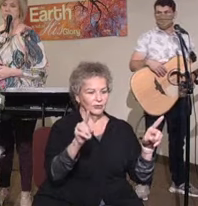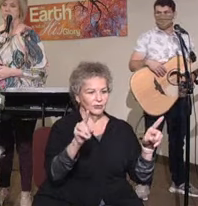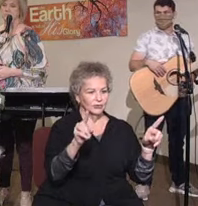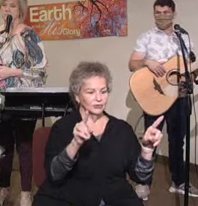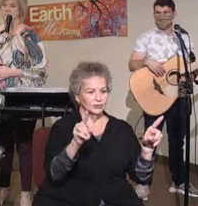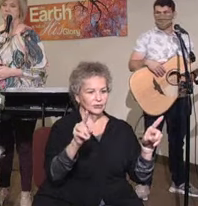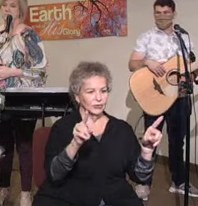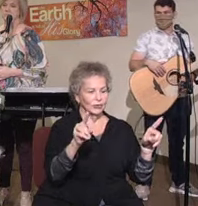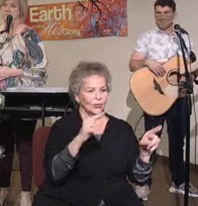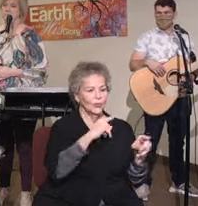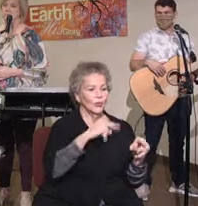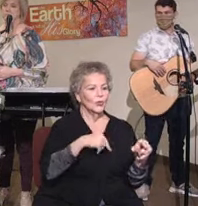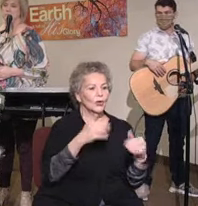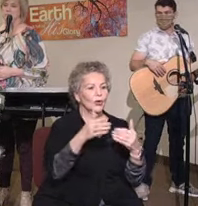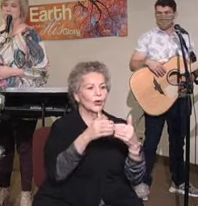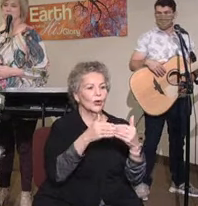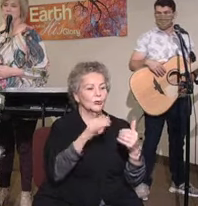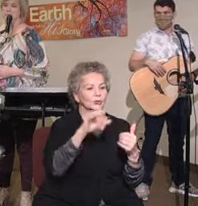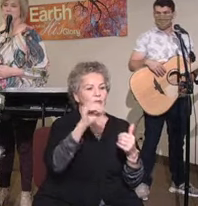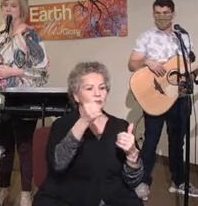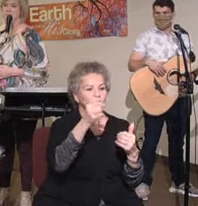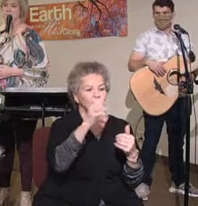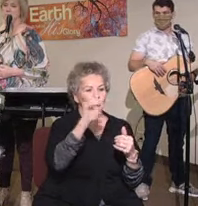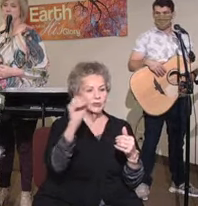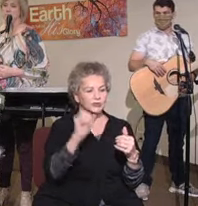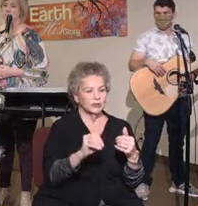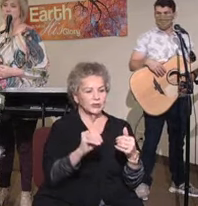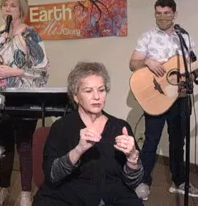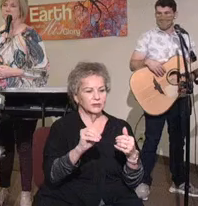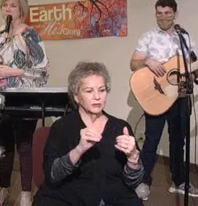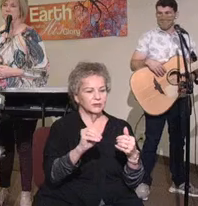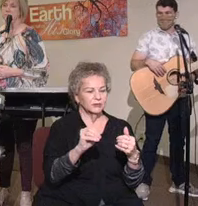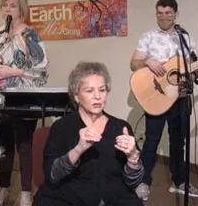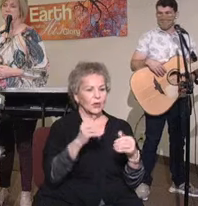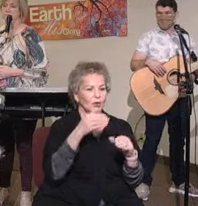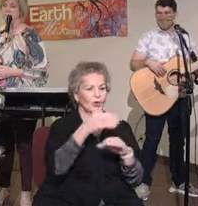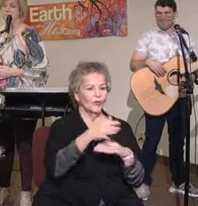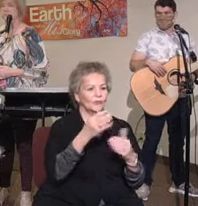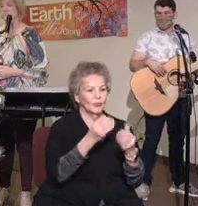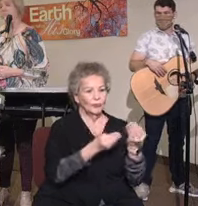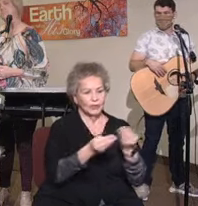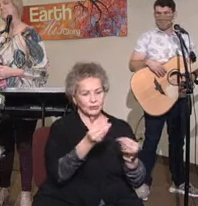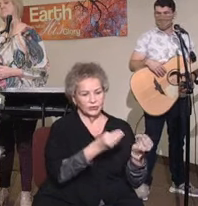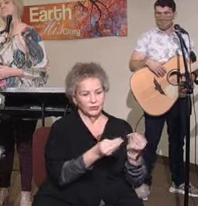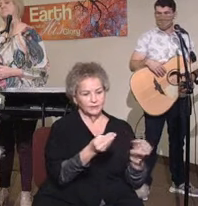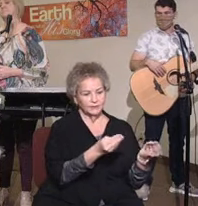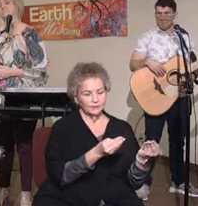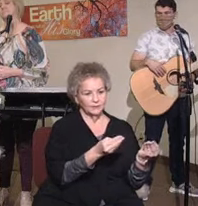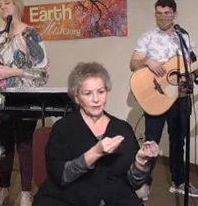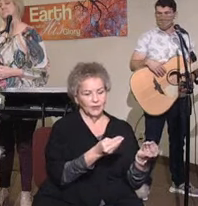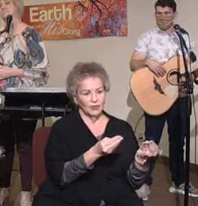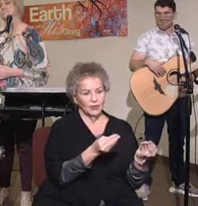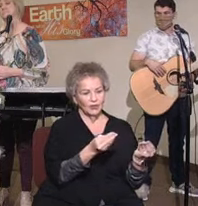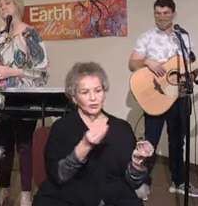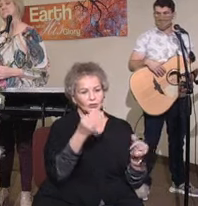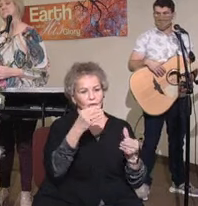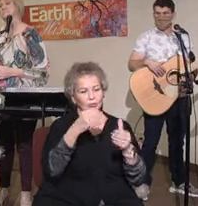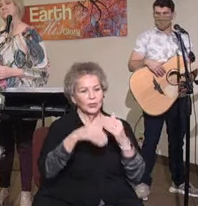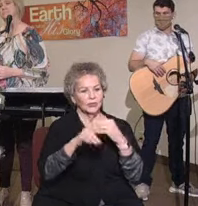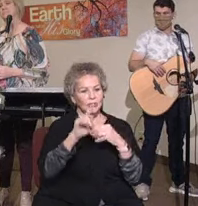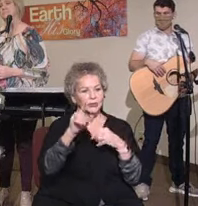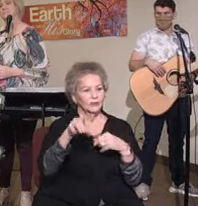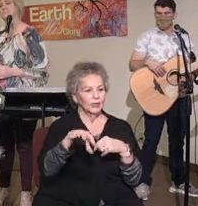over budget with that one item. We get everything approved. We go into AJ, city of AJ, to pick up our